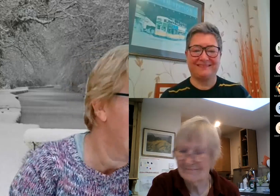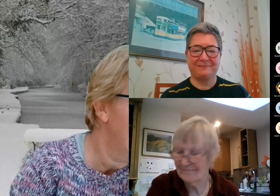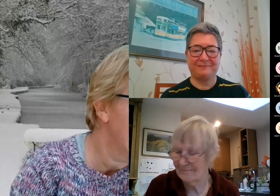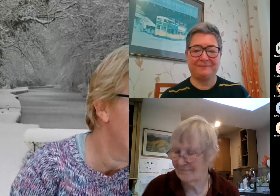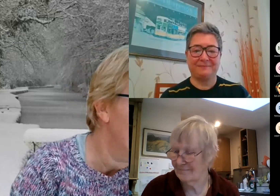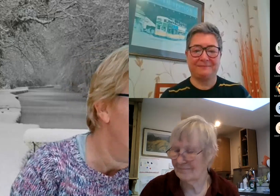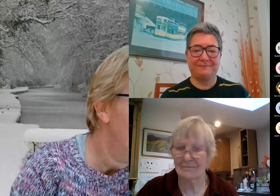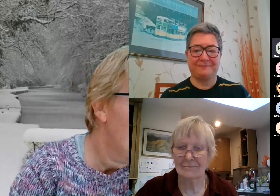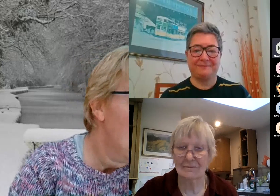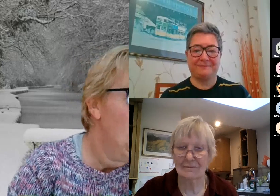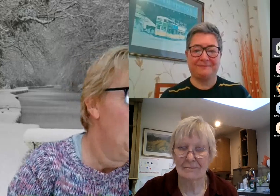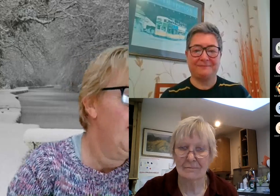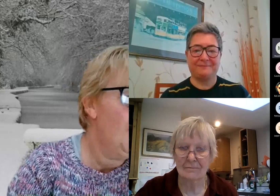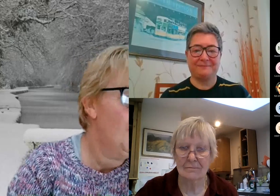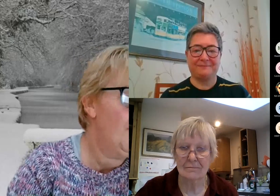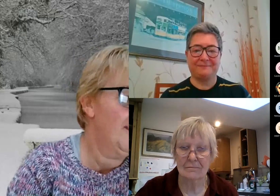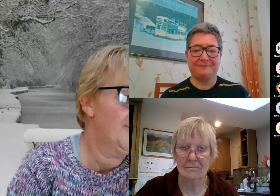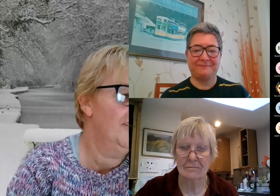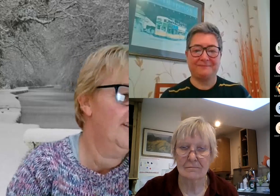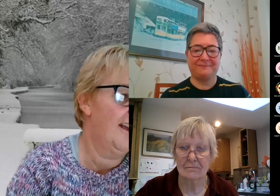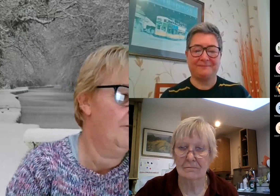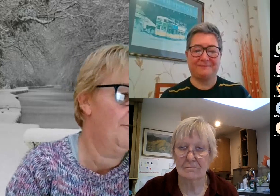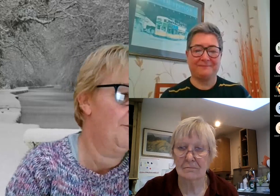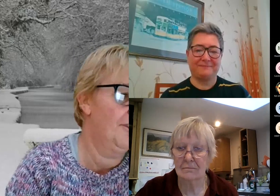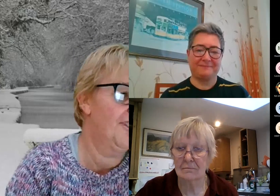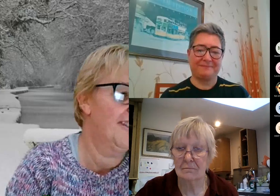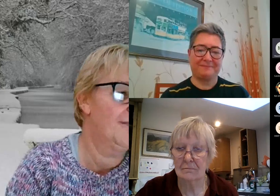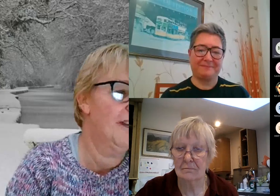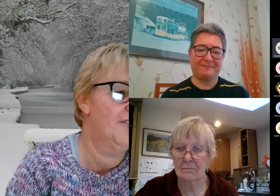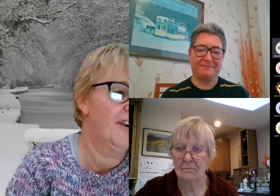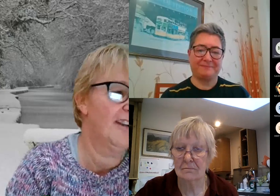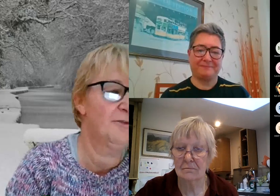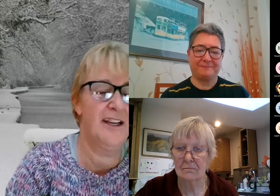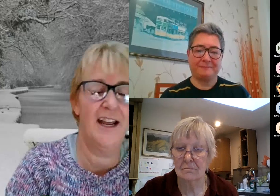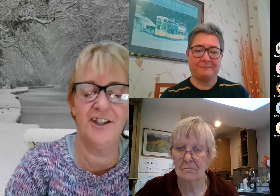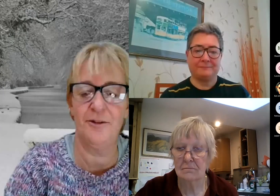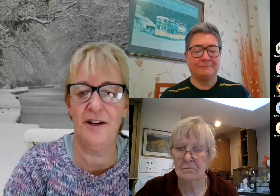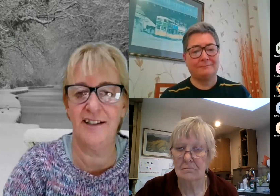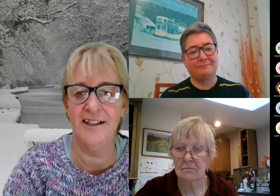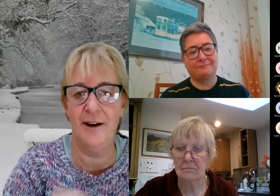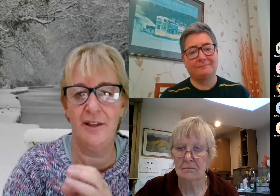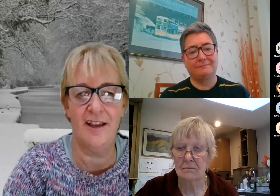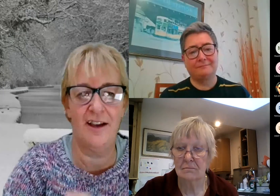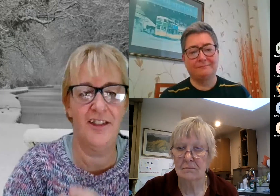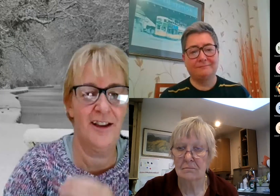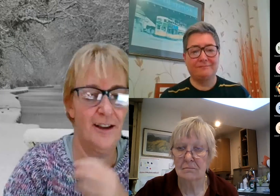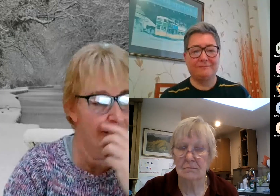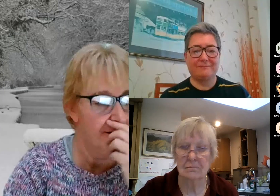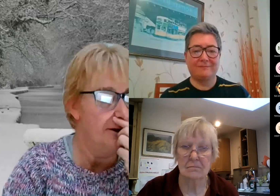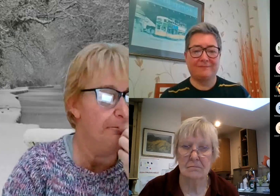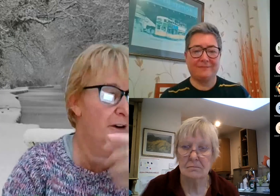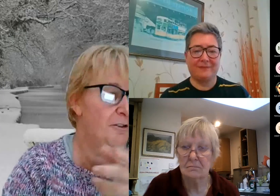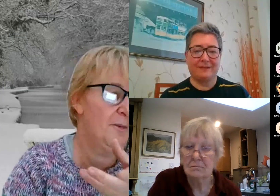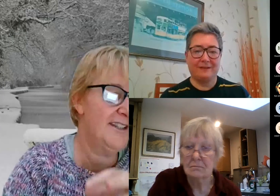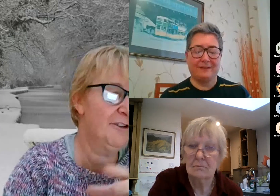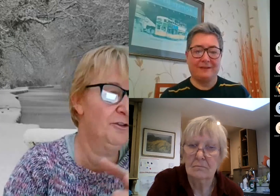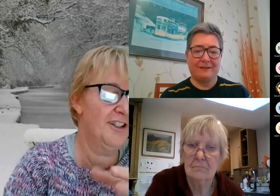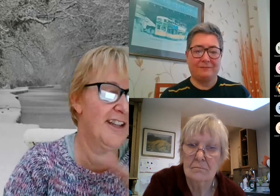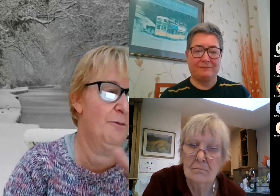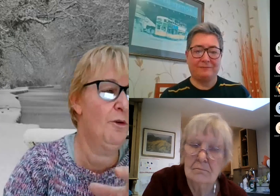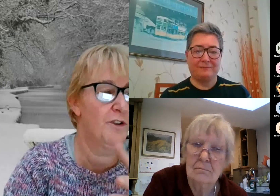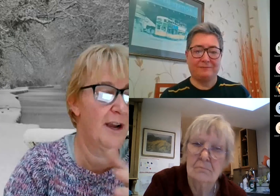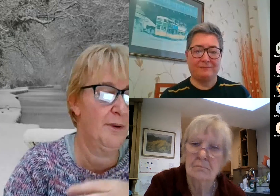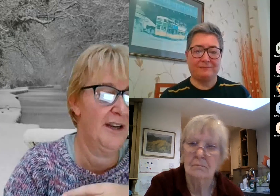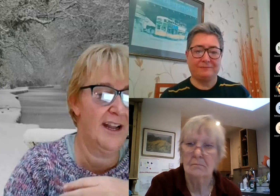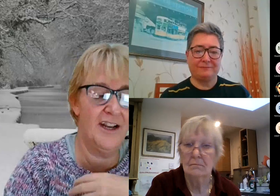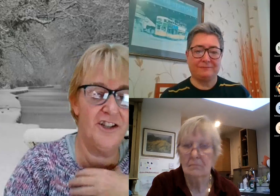my reckoning, this one. Will occupational health processes be addressed within Hmrc? Now, I think, Malcolm, it's difficult